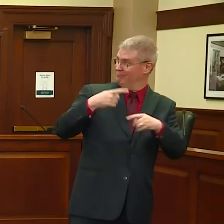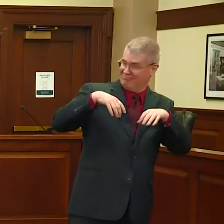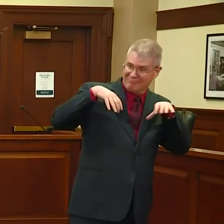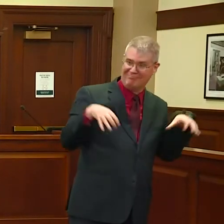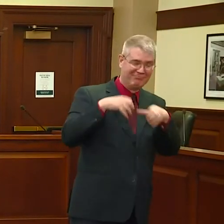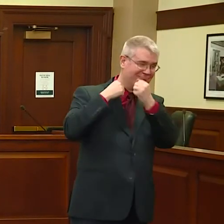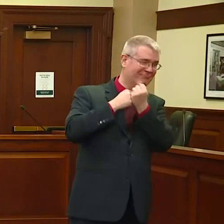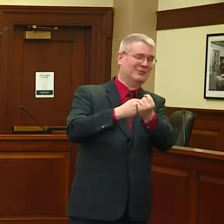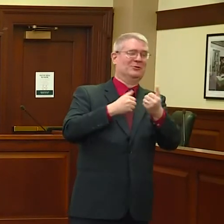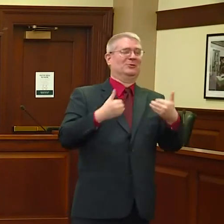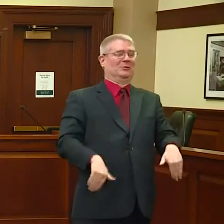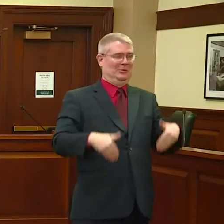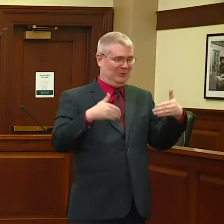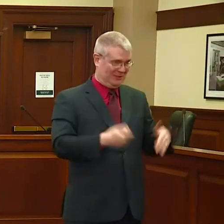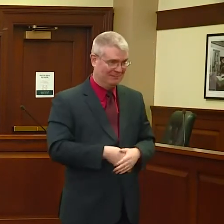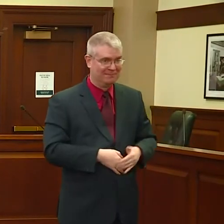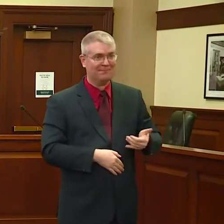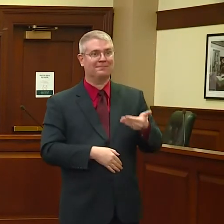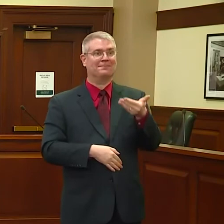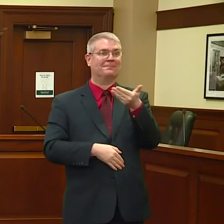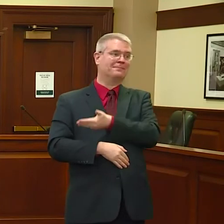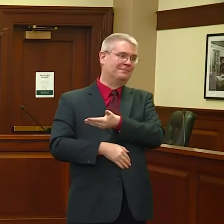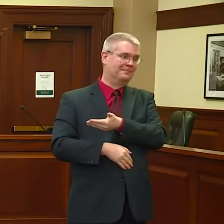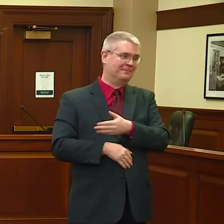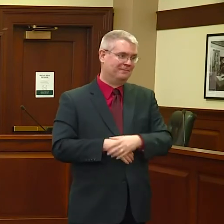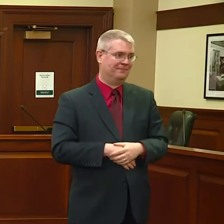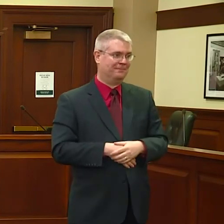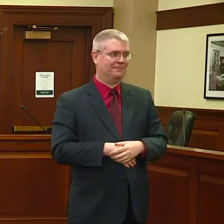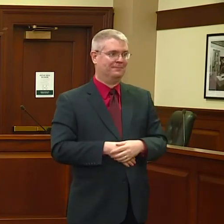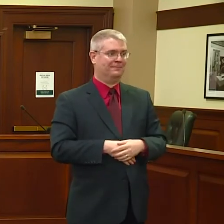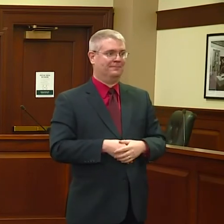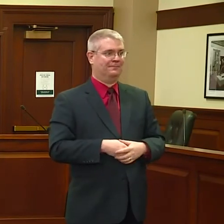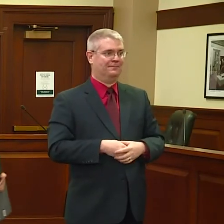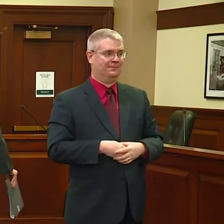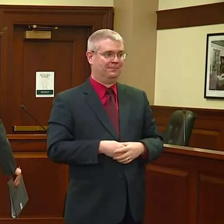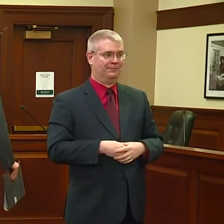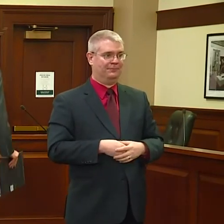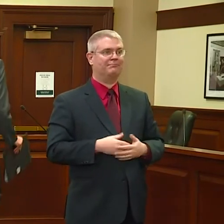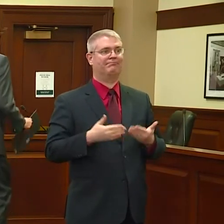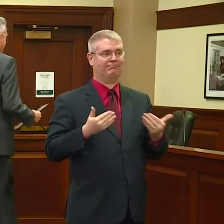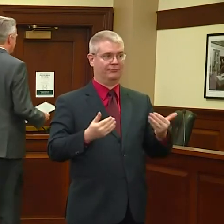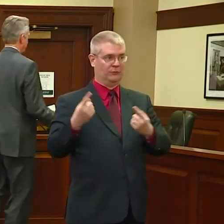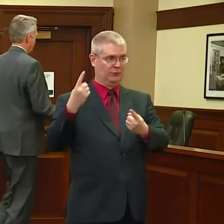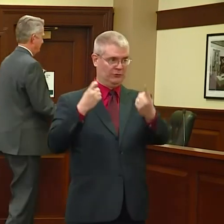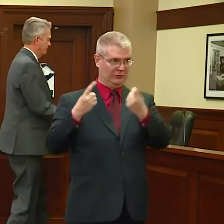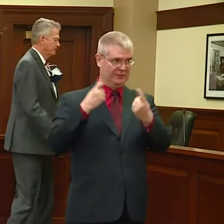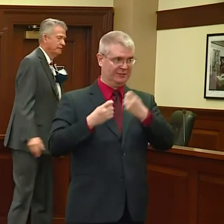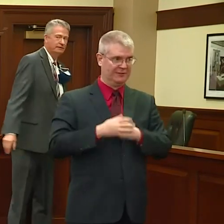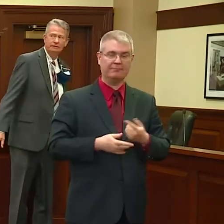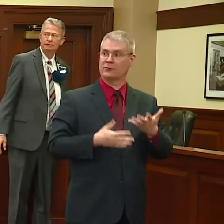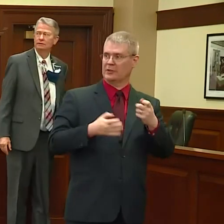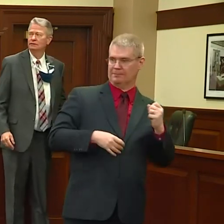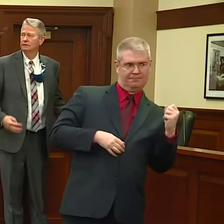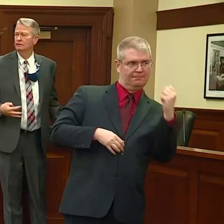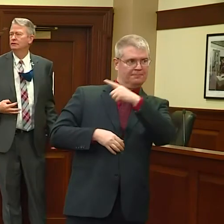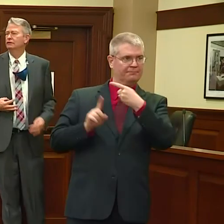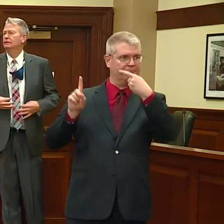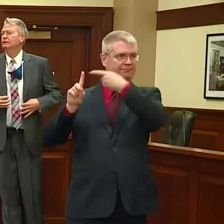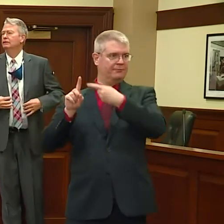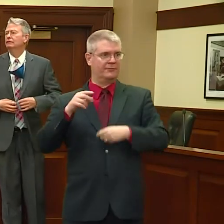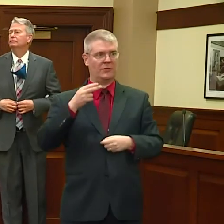This question is for Dr. Hahn, and I'd like to clarify when you put the first map up. I believe you said that Idaho is